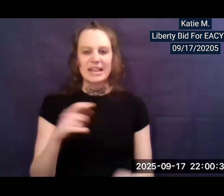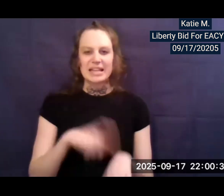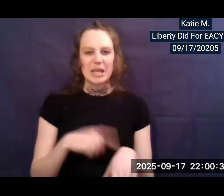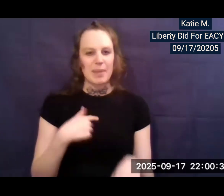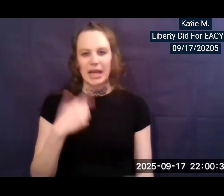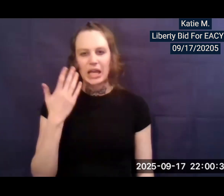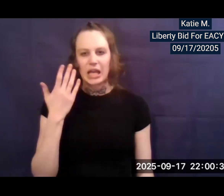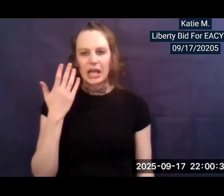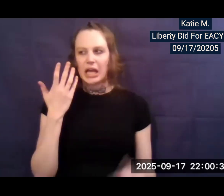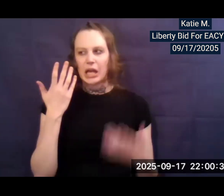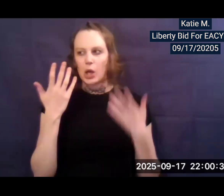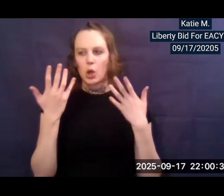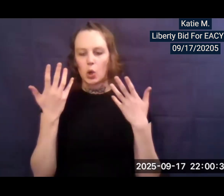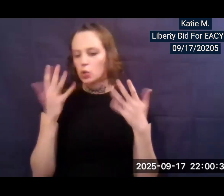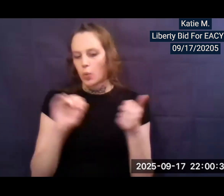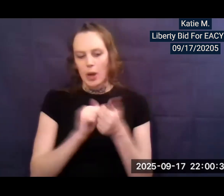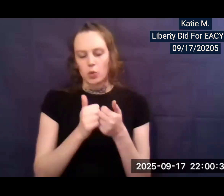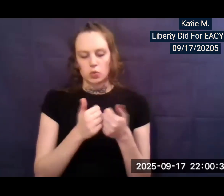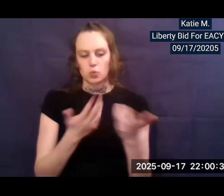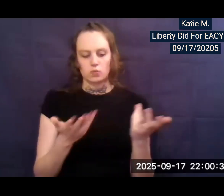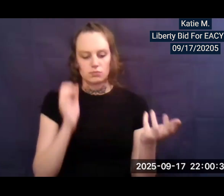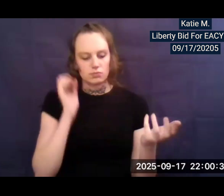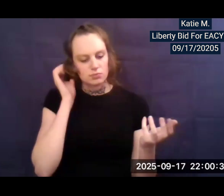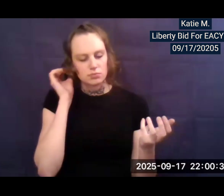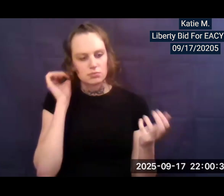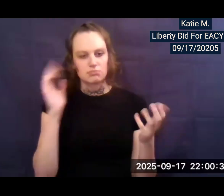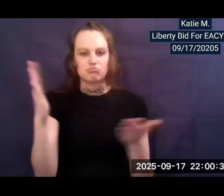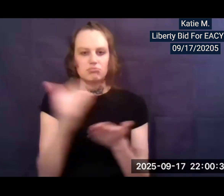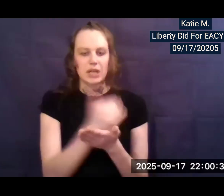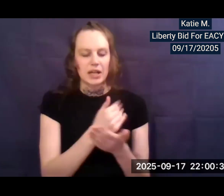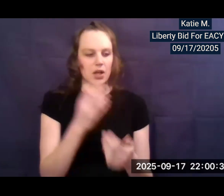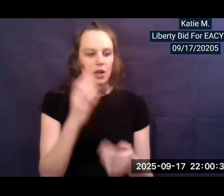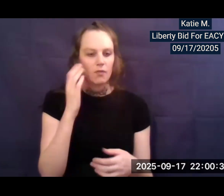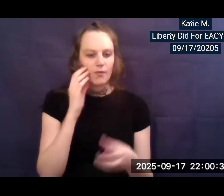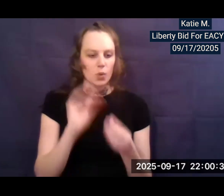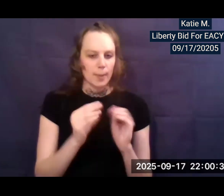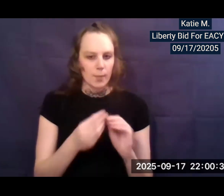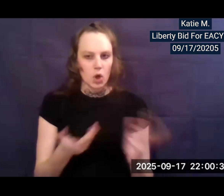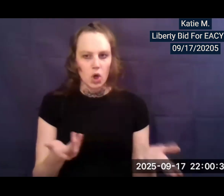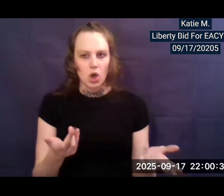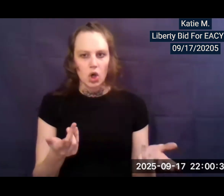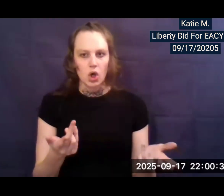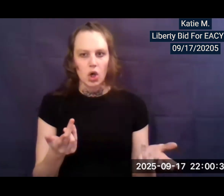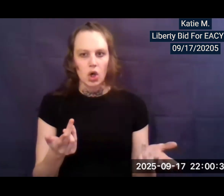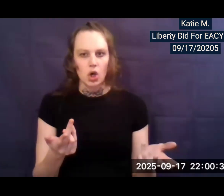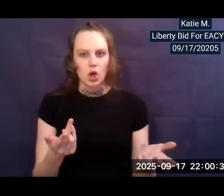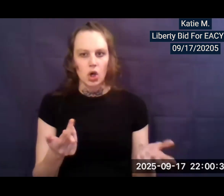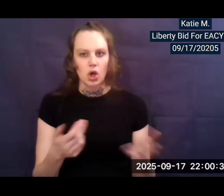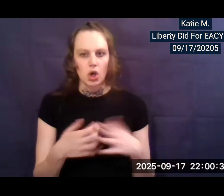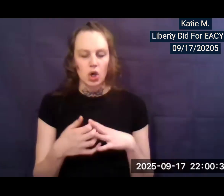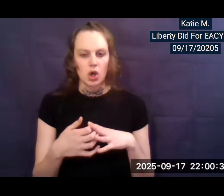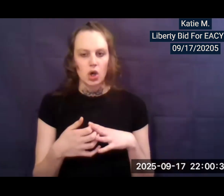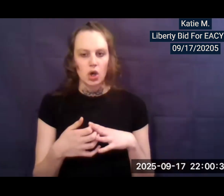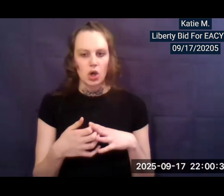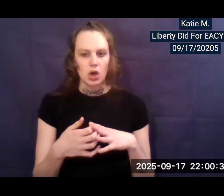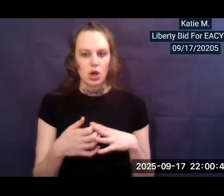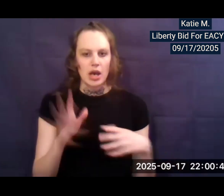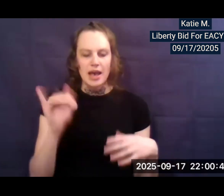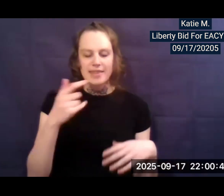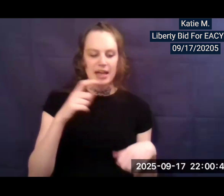number in my phone. And I still had a smartphone at that point. I just was so I like it was so either had mass hysteria inside of me the